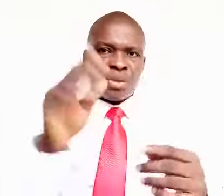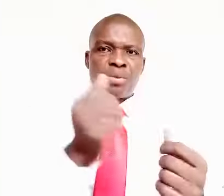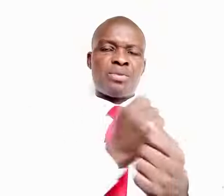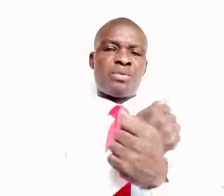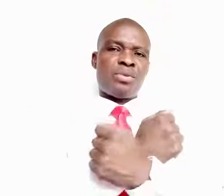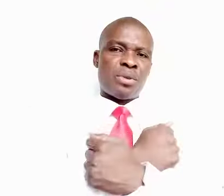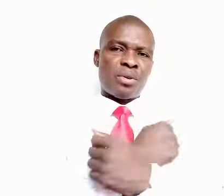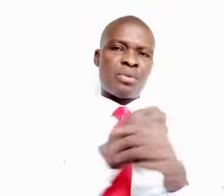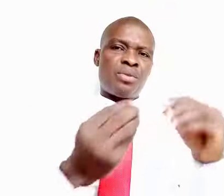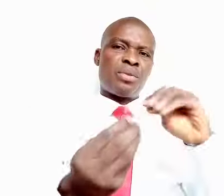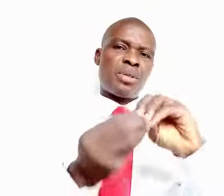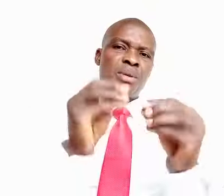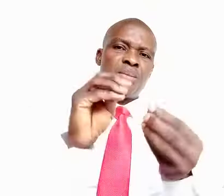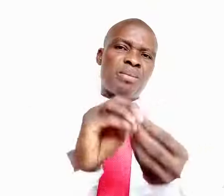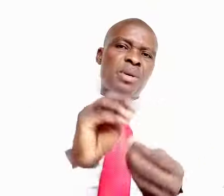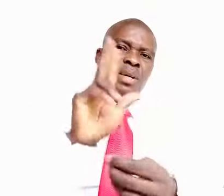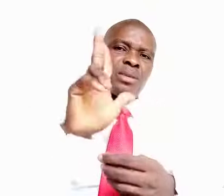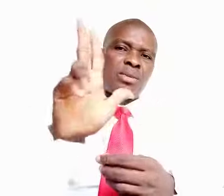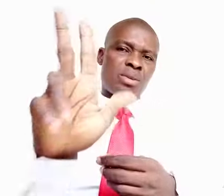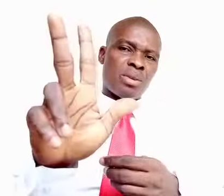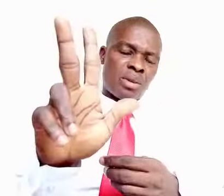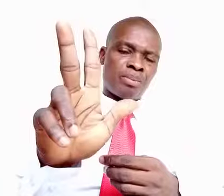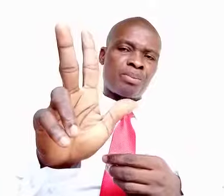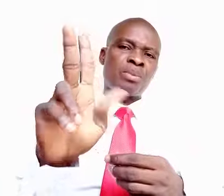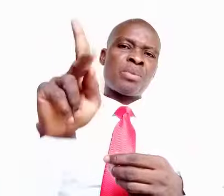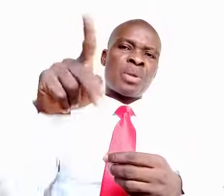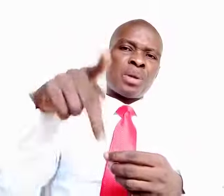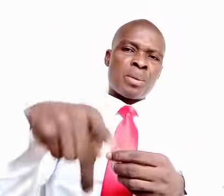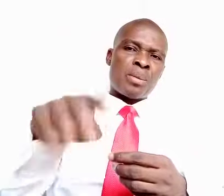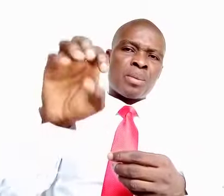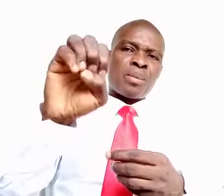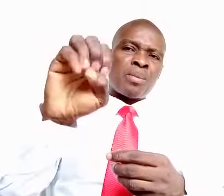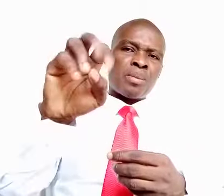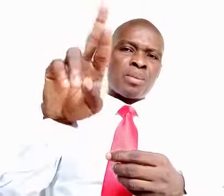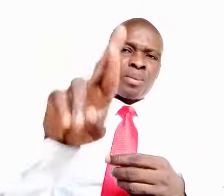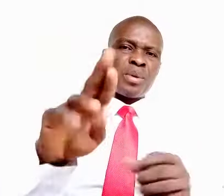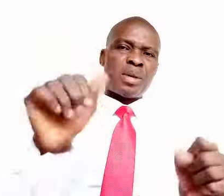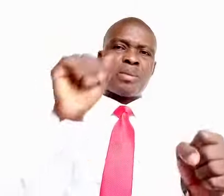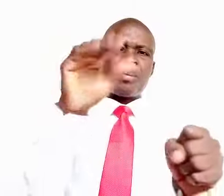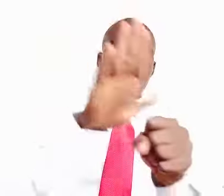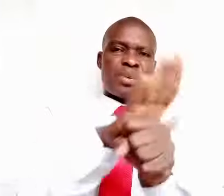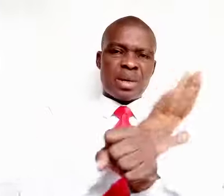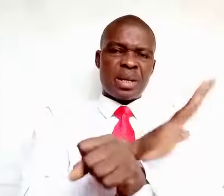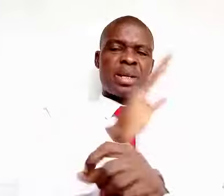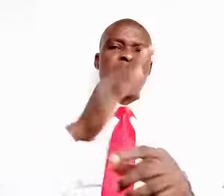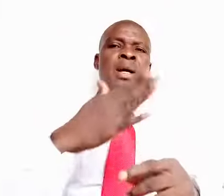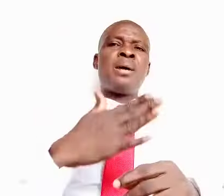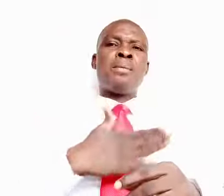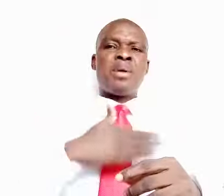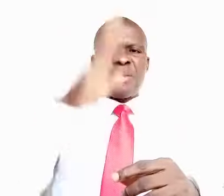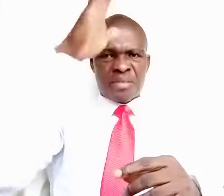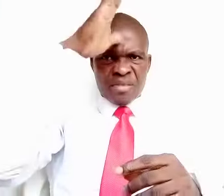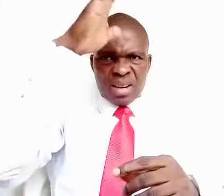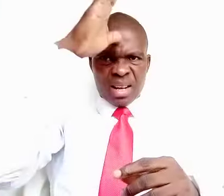3. Peer pressure. My dad once told me, tell me who you hang out with, and I will tell